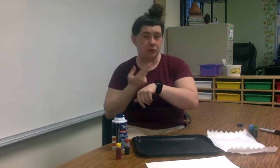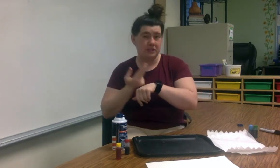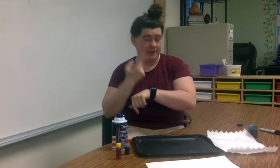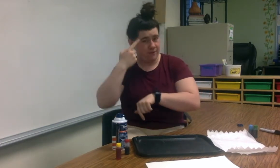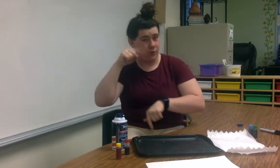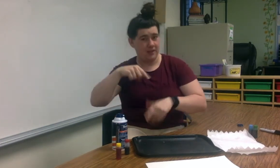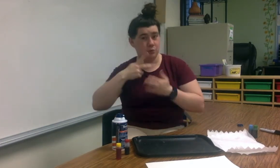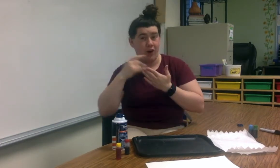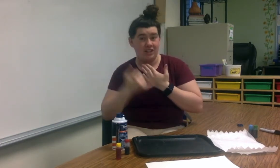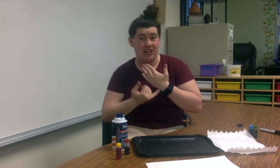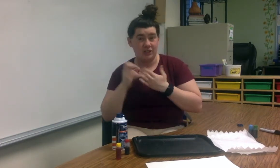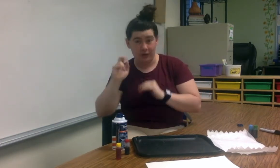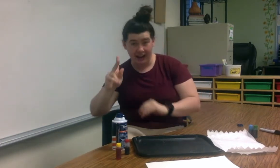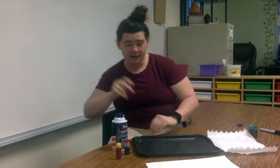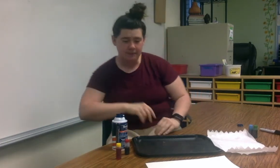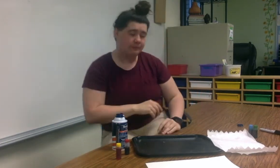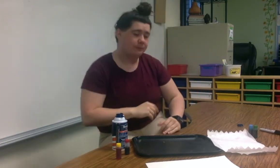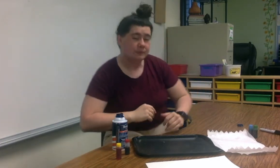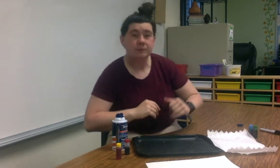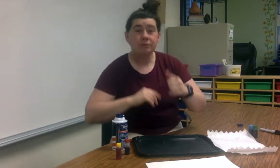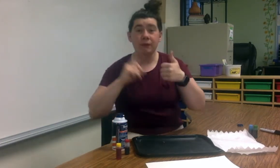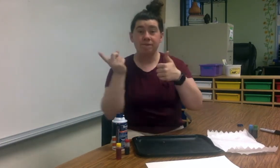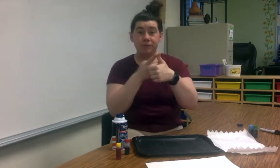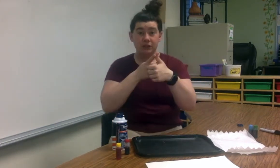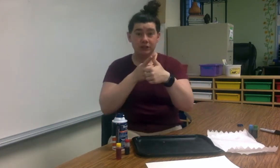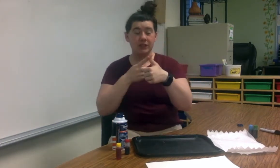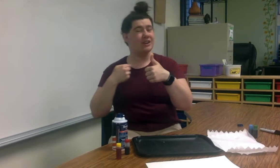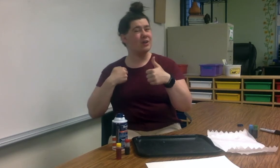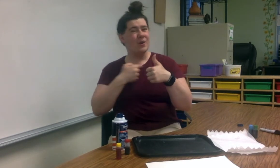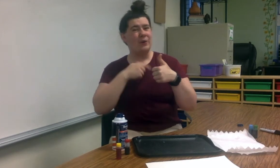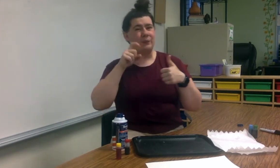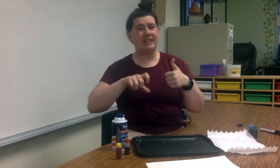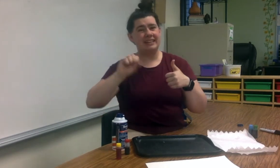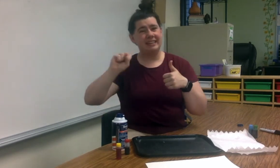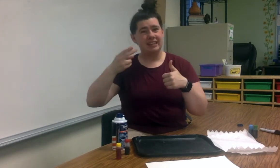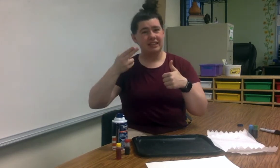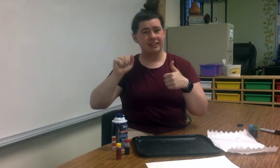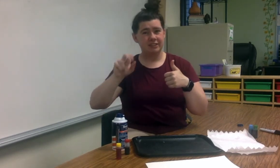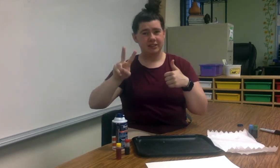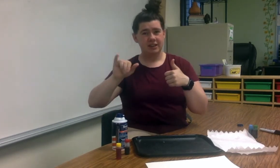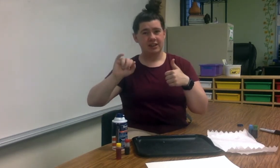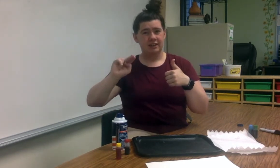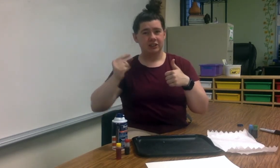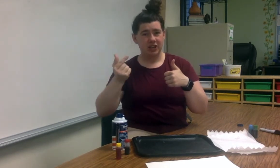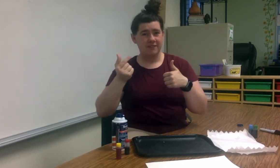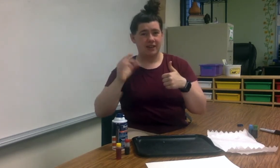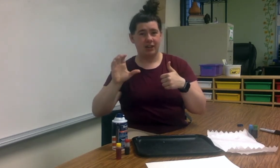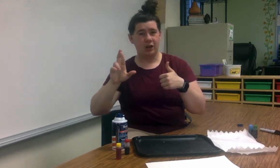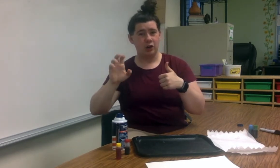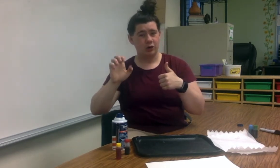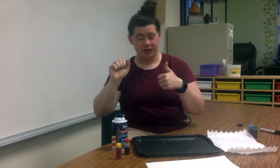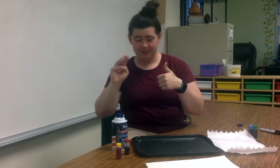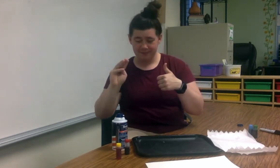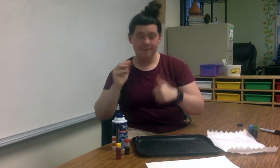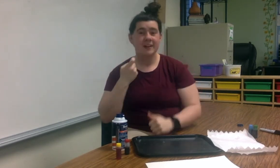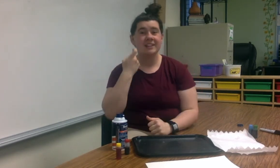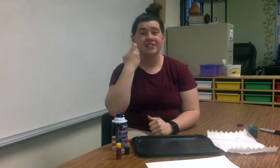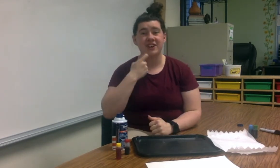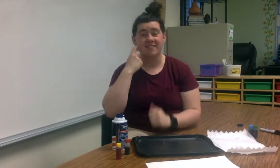them for this project, okay? First, we need shaving cream. Shaving